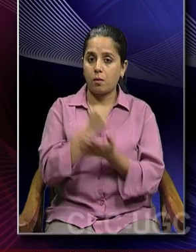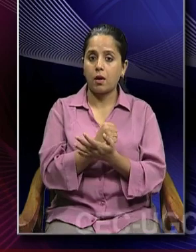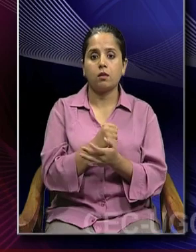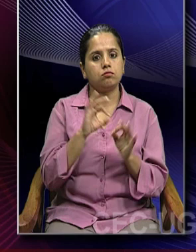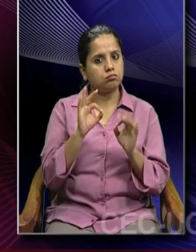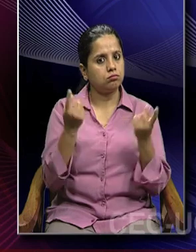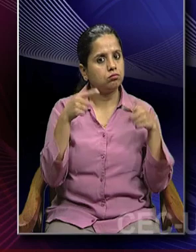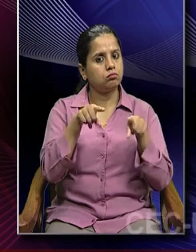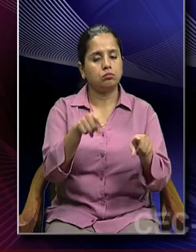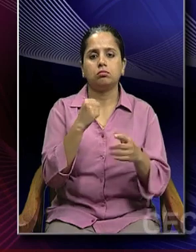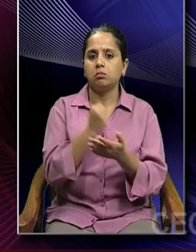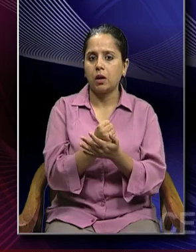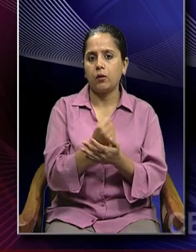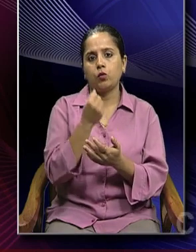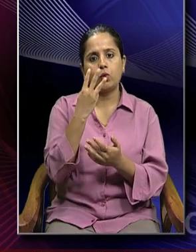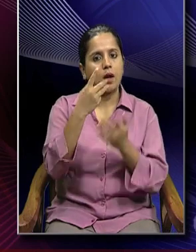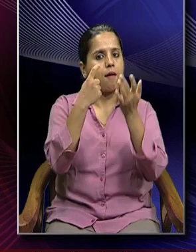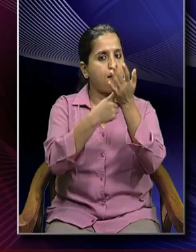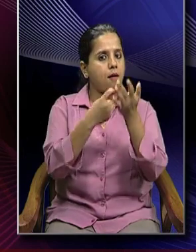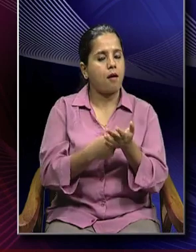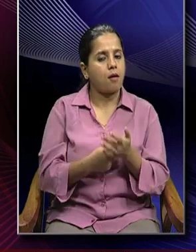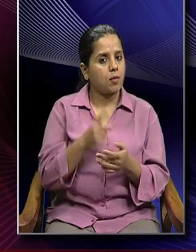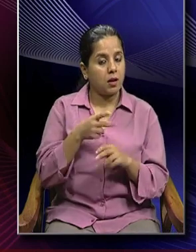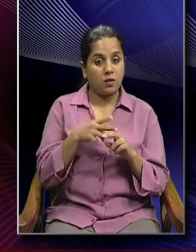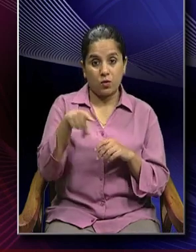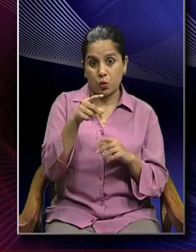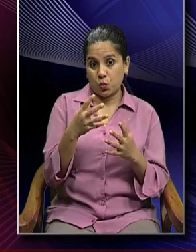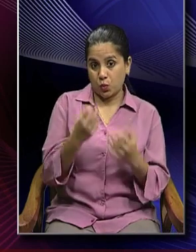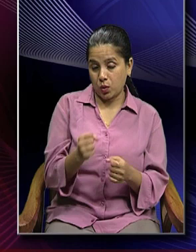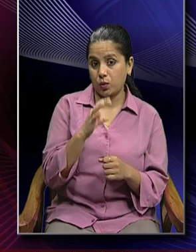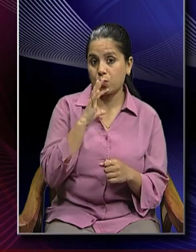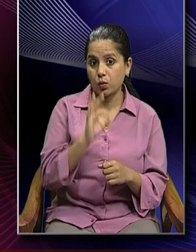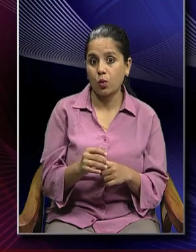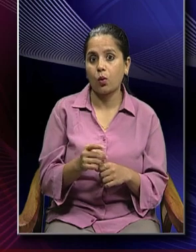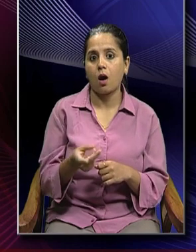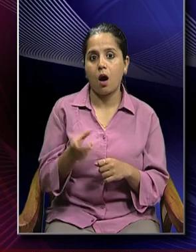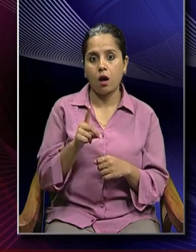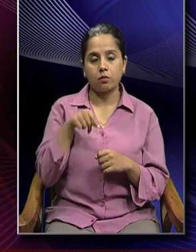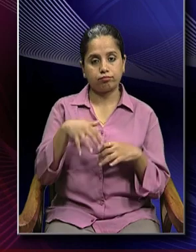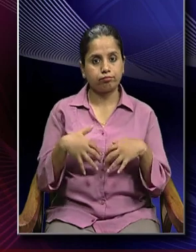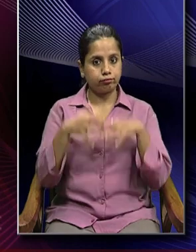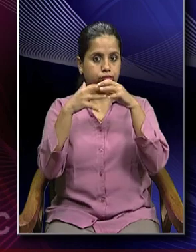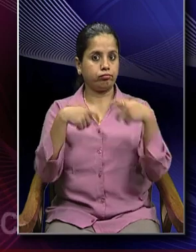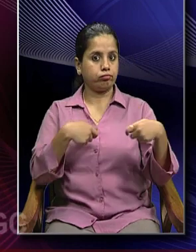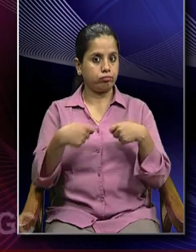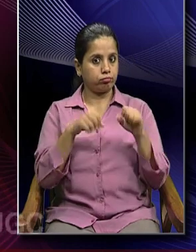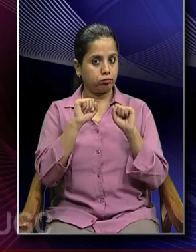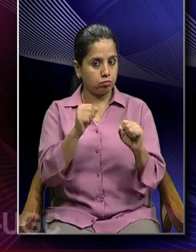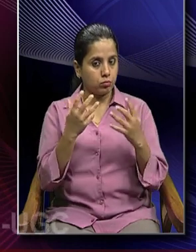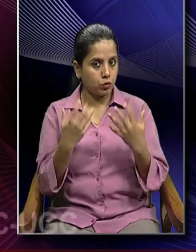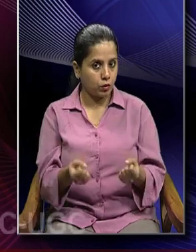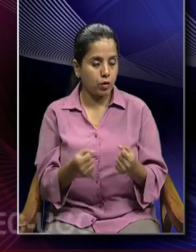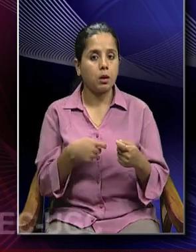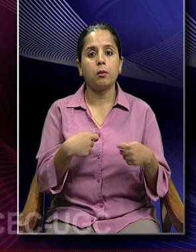proper alignment between the 3Rs if you really wish to rejuvenate your business enterprise or your